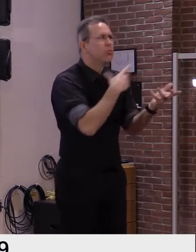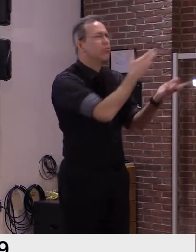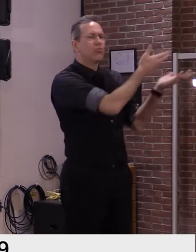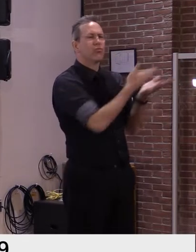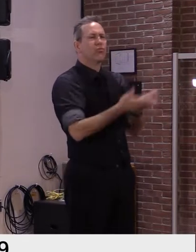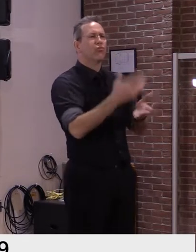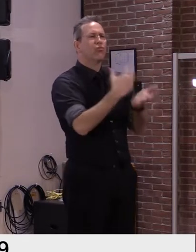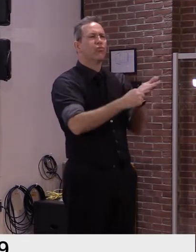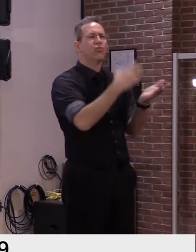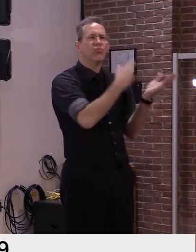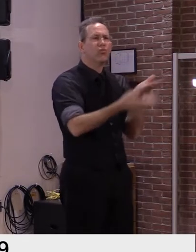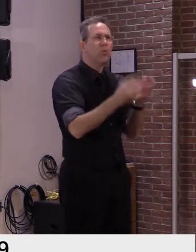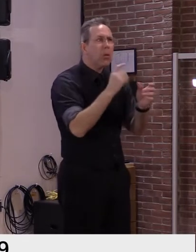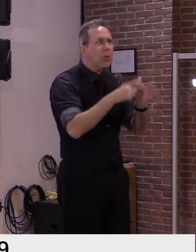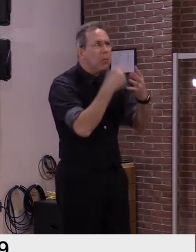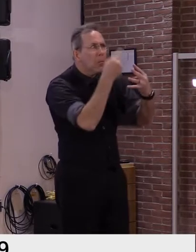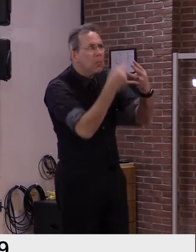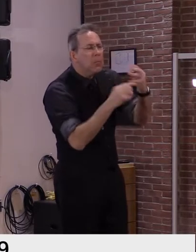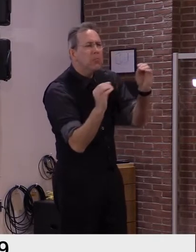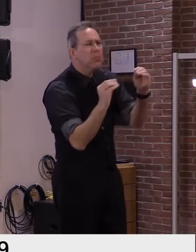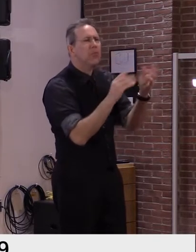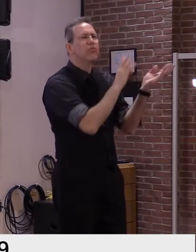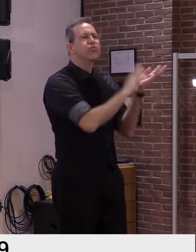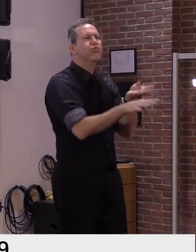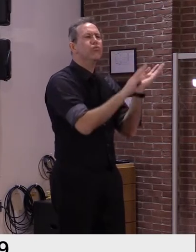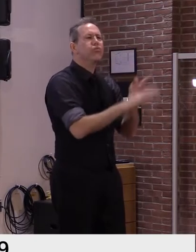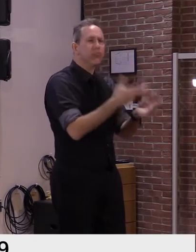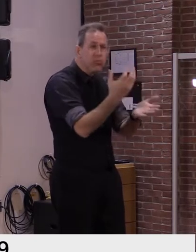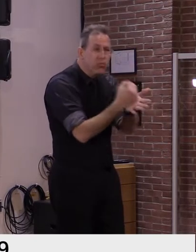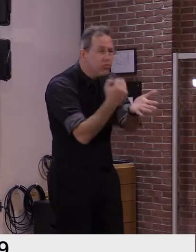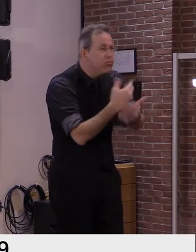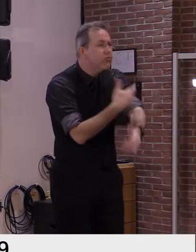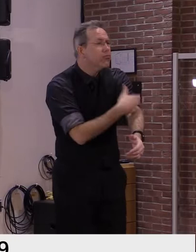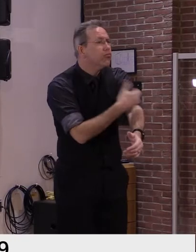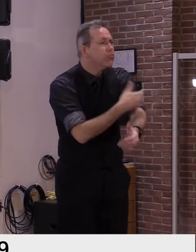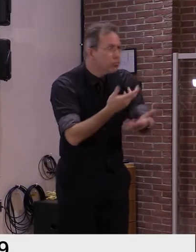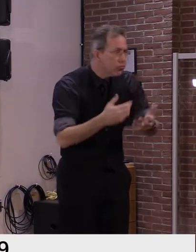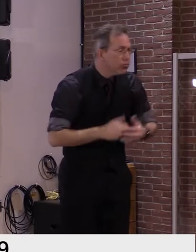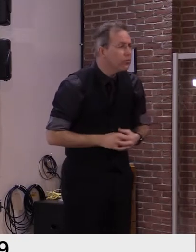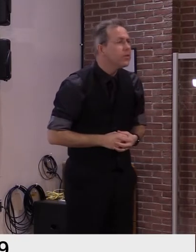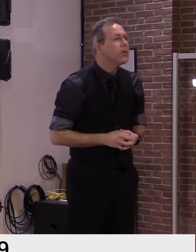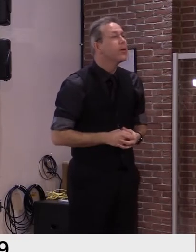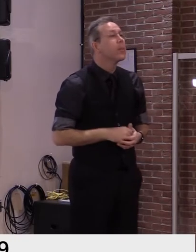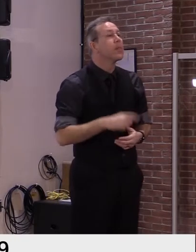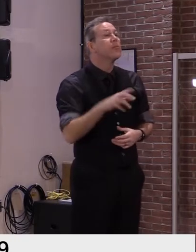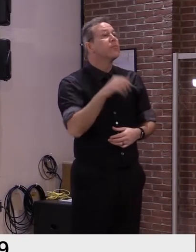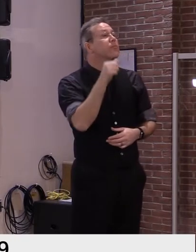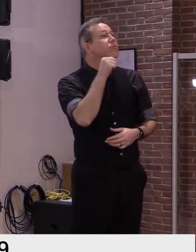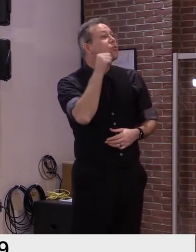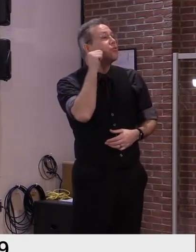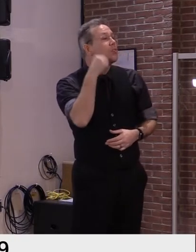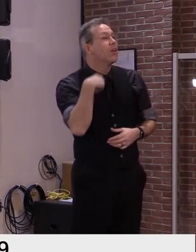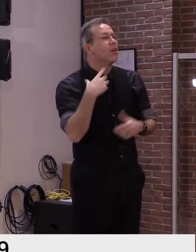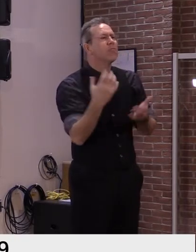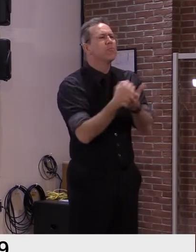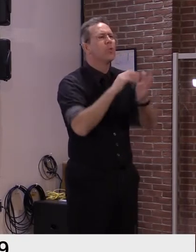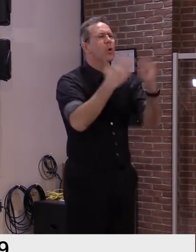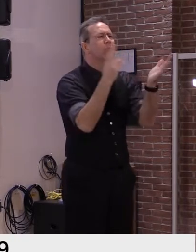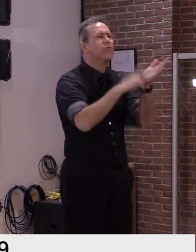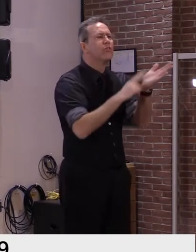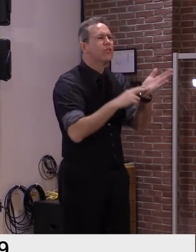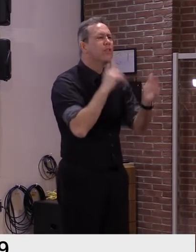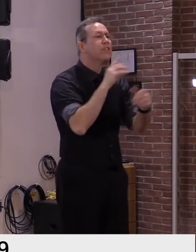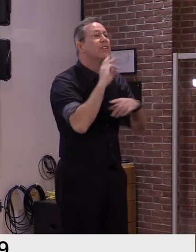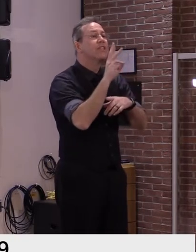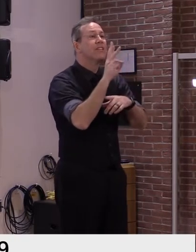moment. Yesterday, we opened registration for those 65 years old and older, and as the governor had